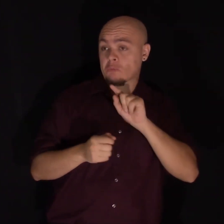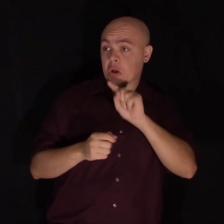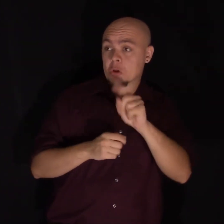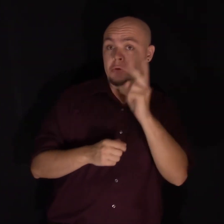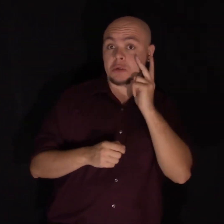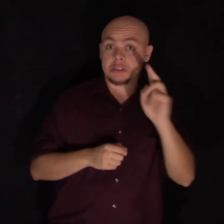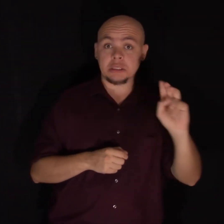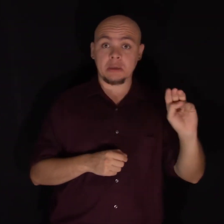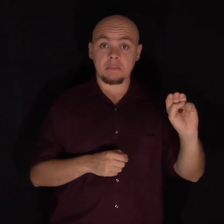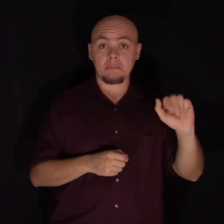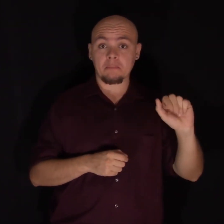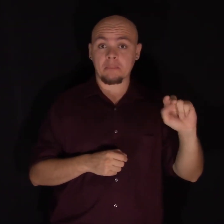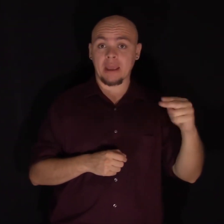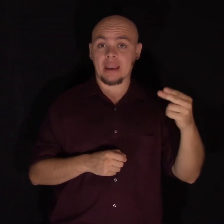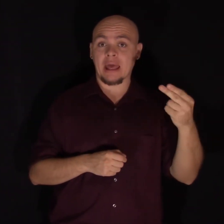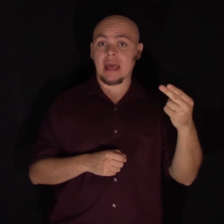Manhattan.